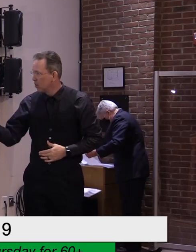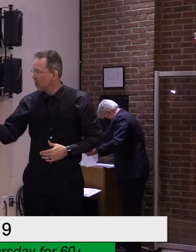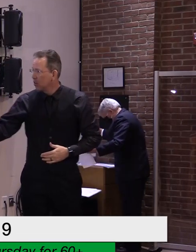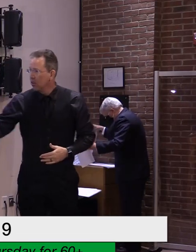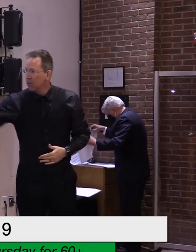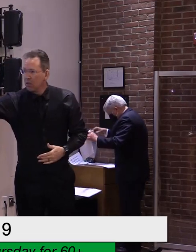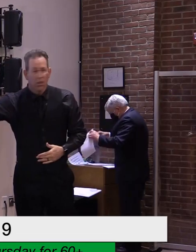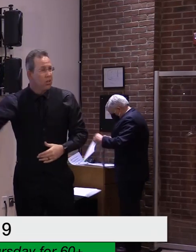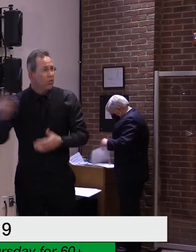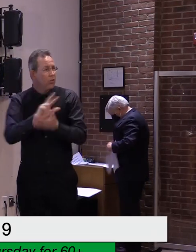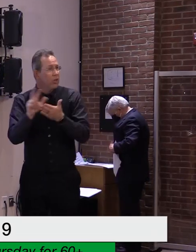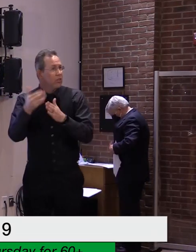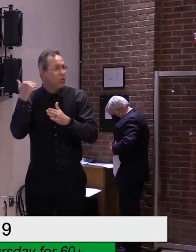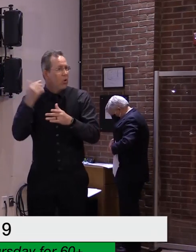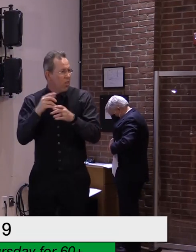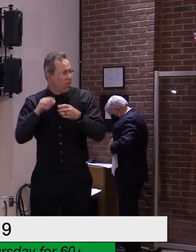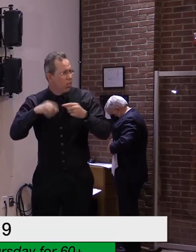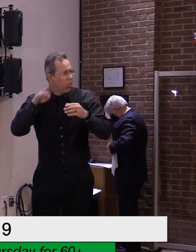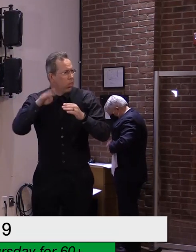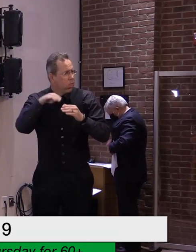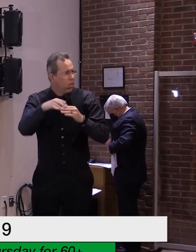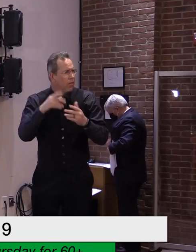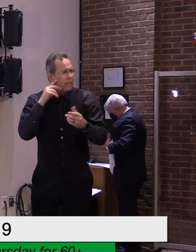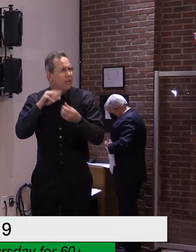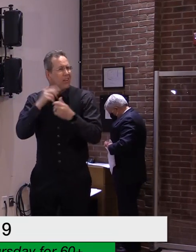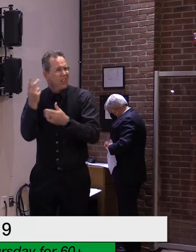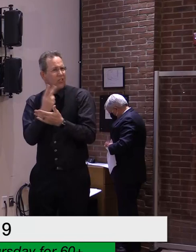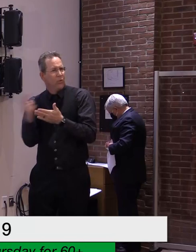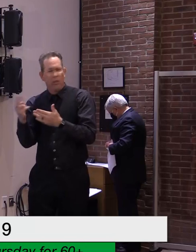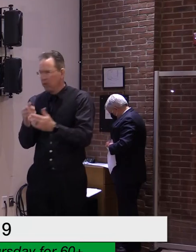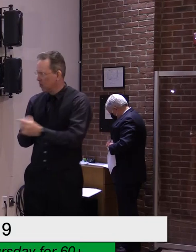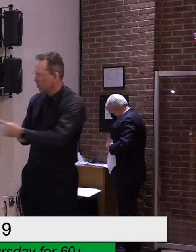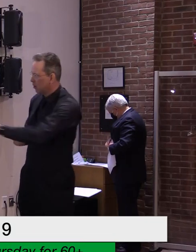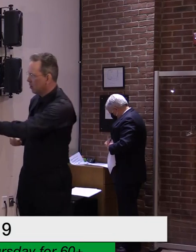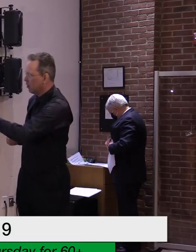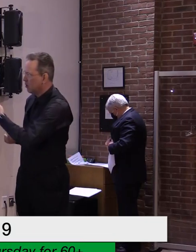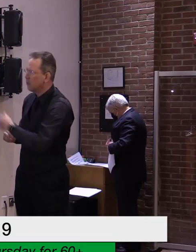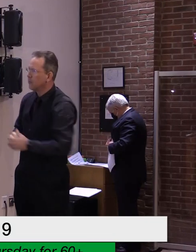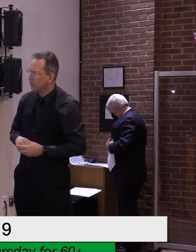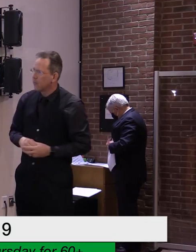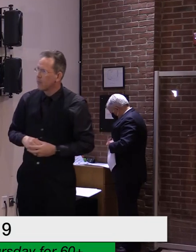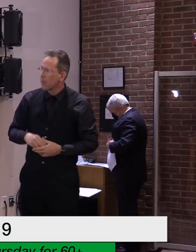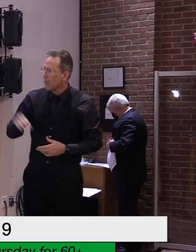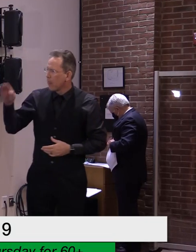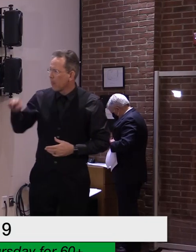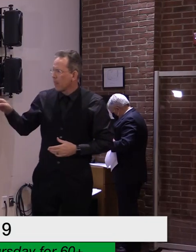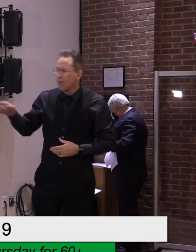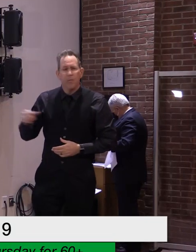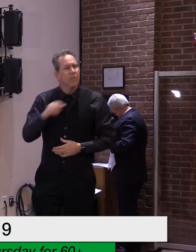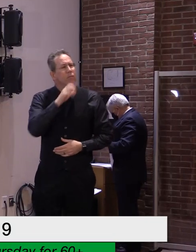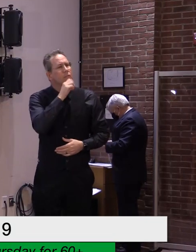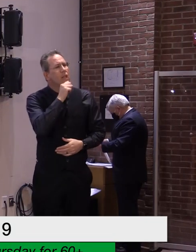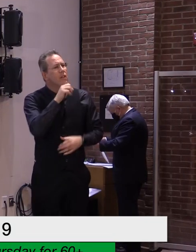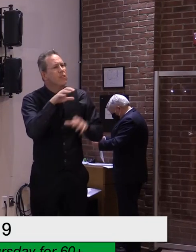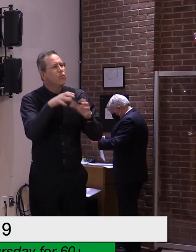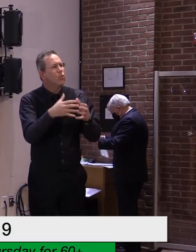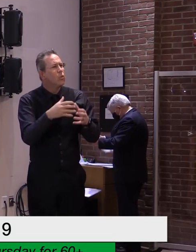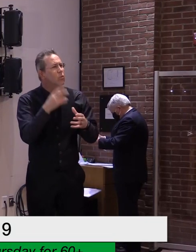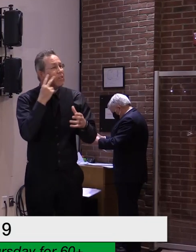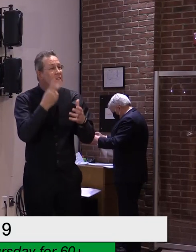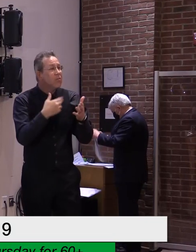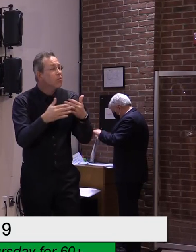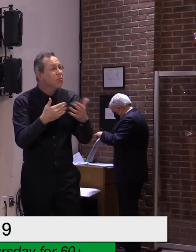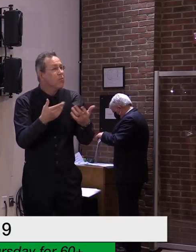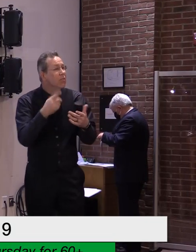on average a day. But again, even though our cases have remained relatively high recently,